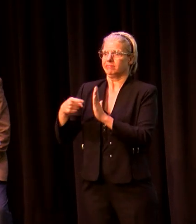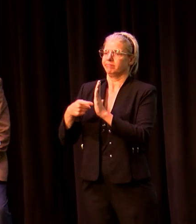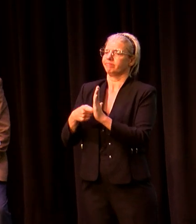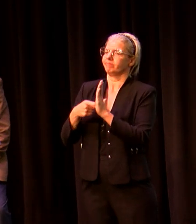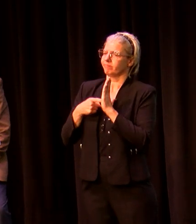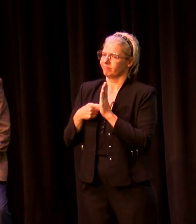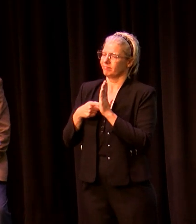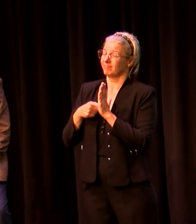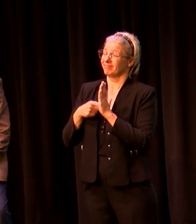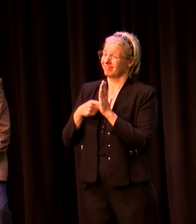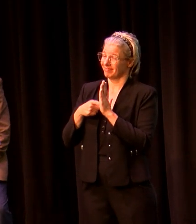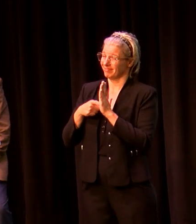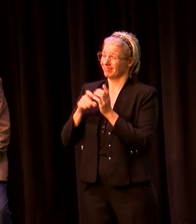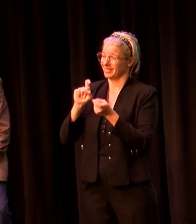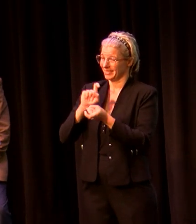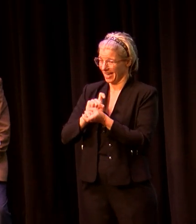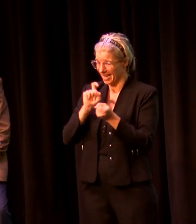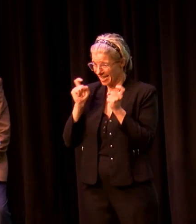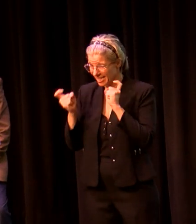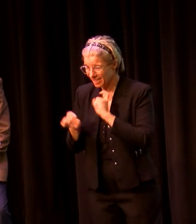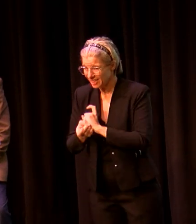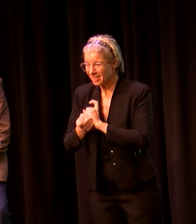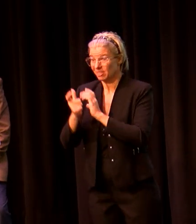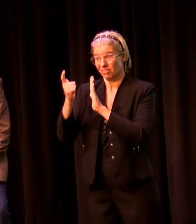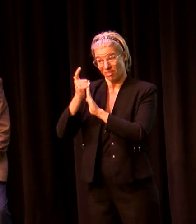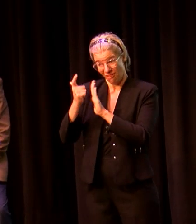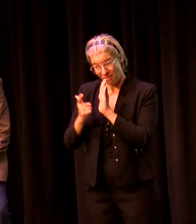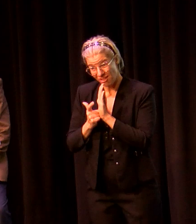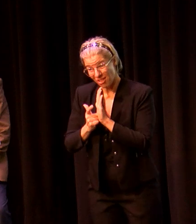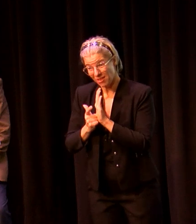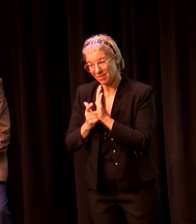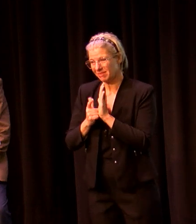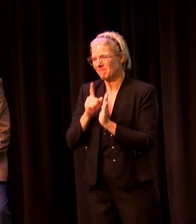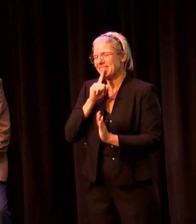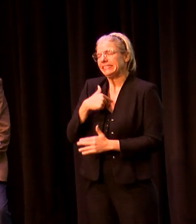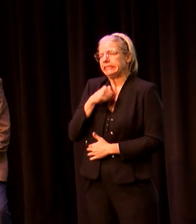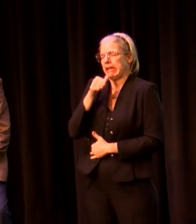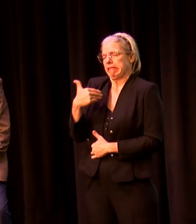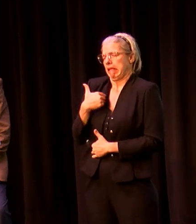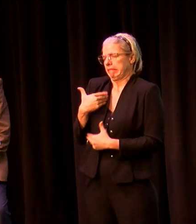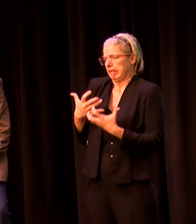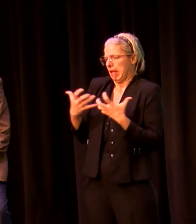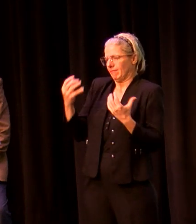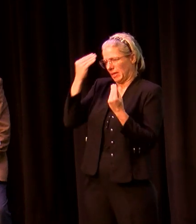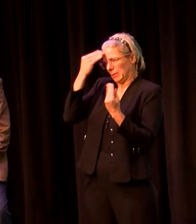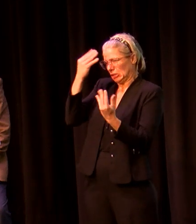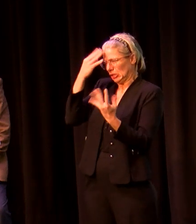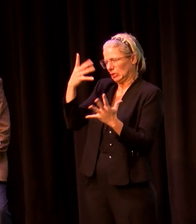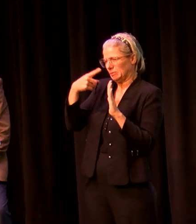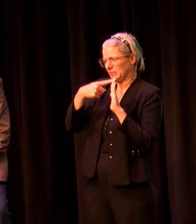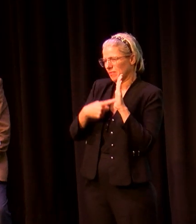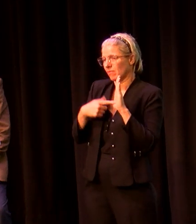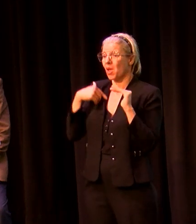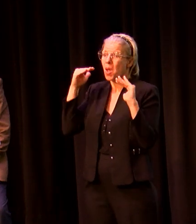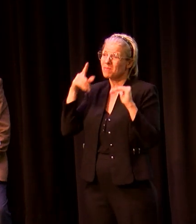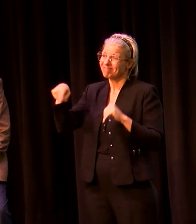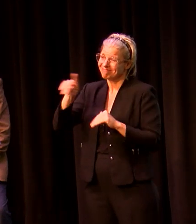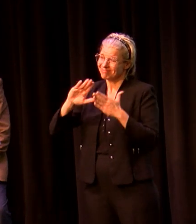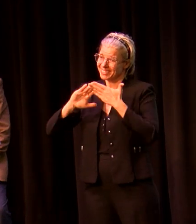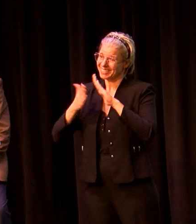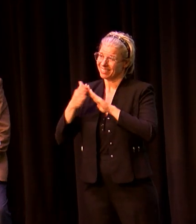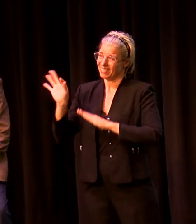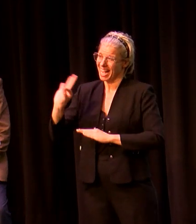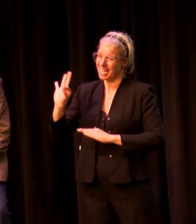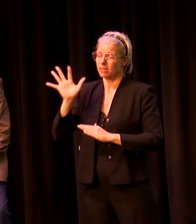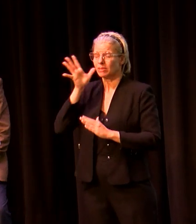That is being crafted now. So I don't have a lot of details, but I really hope that all of you and the city of Frederick will come on board